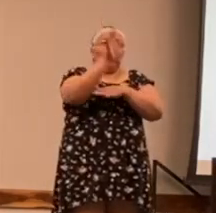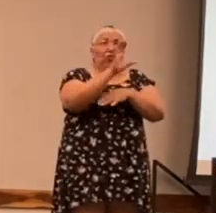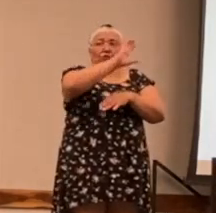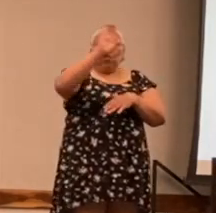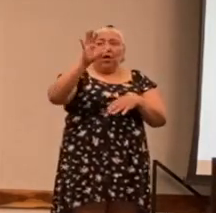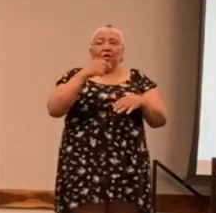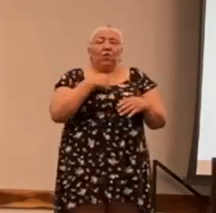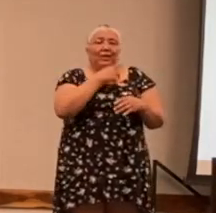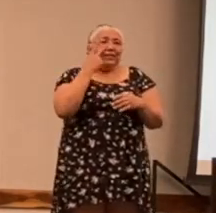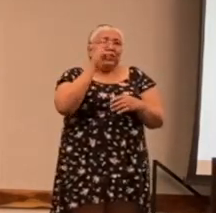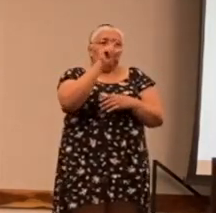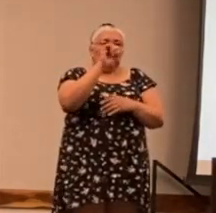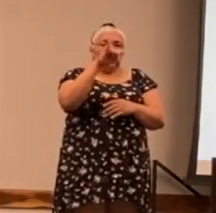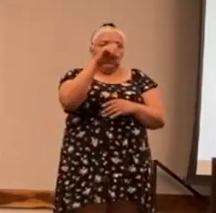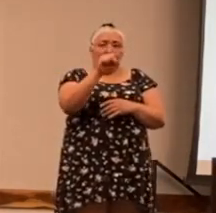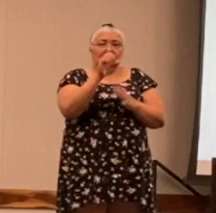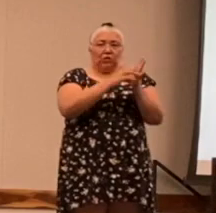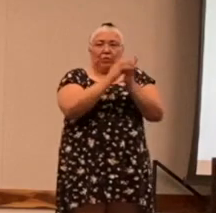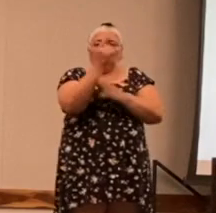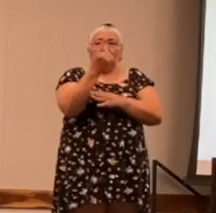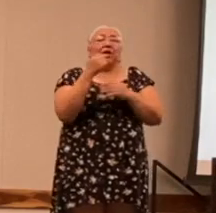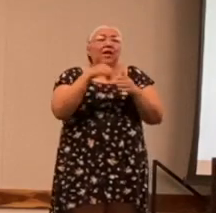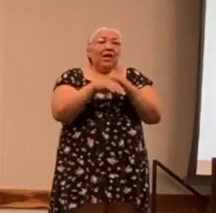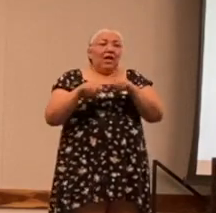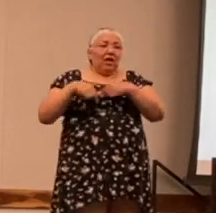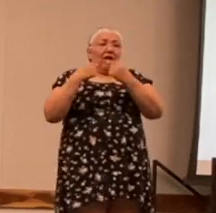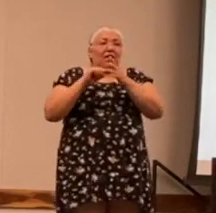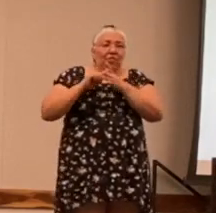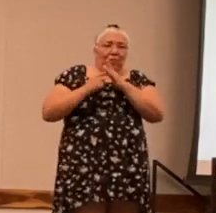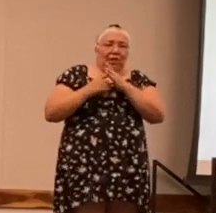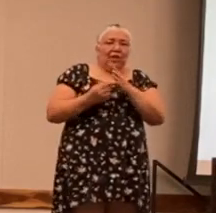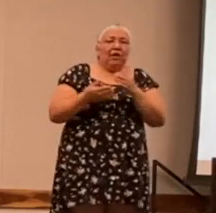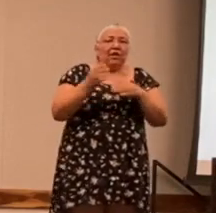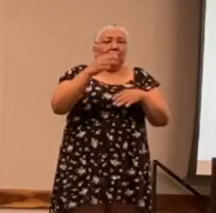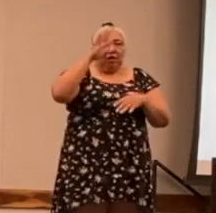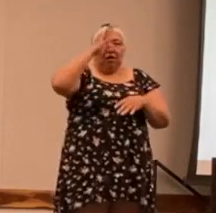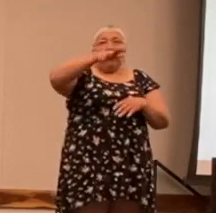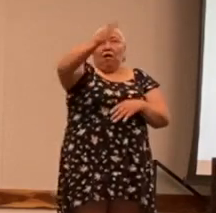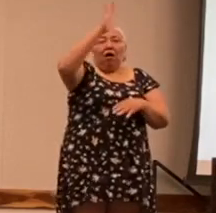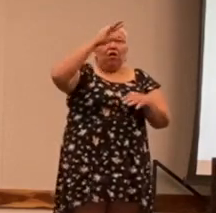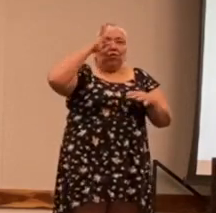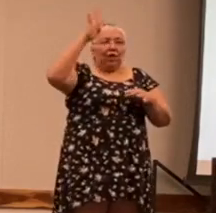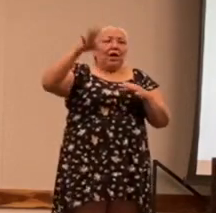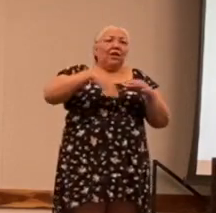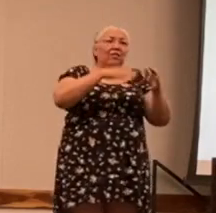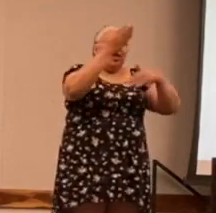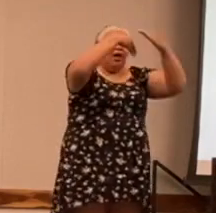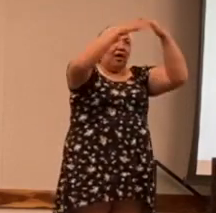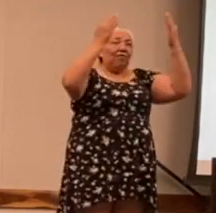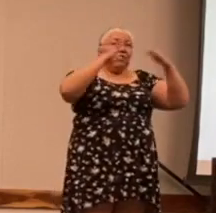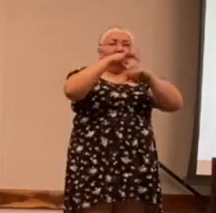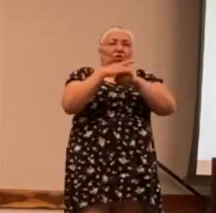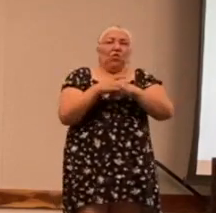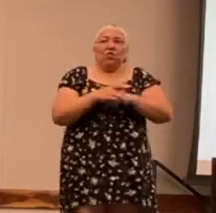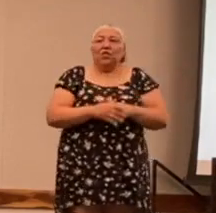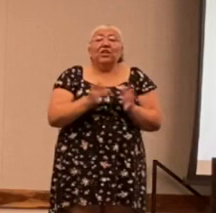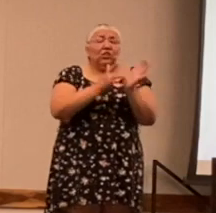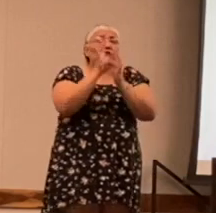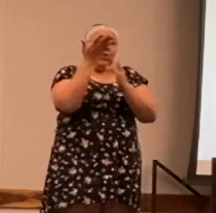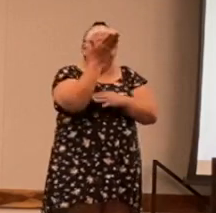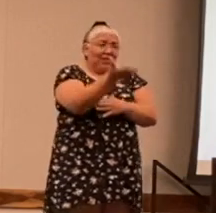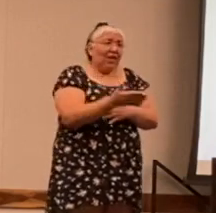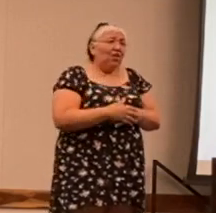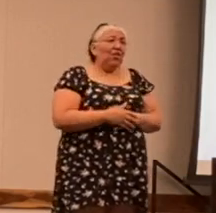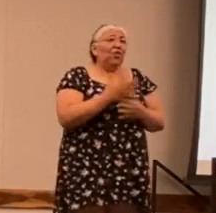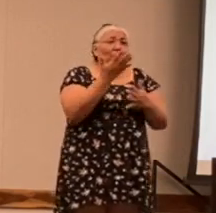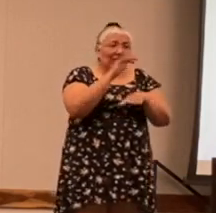in Genesis chapter 1, where it said, in the beginning God created the heavens and the earth. Jesus was there. The plan was set. It was